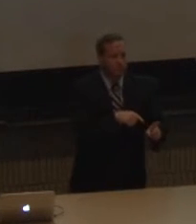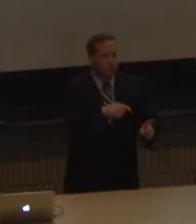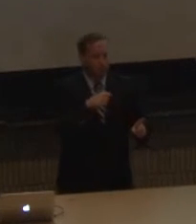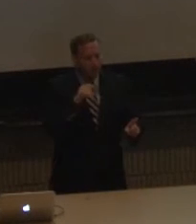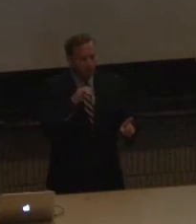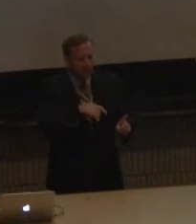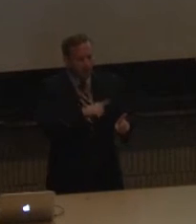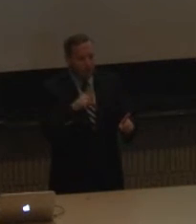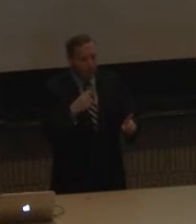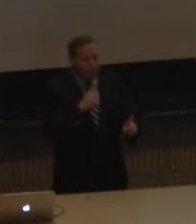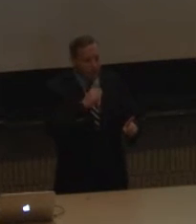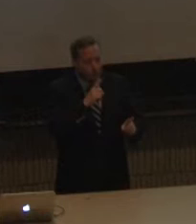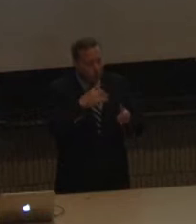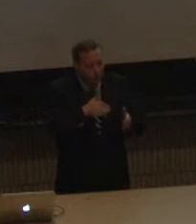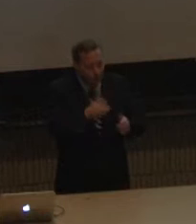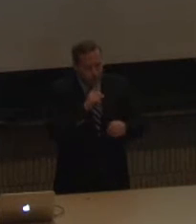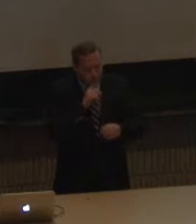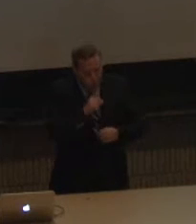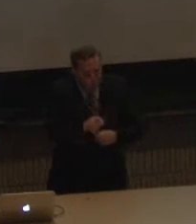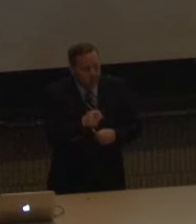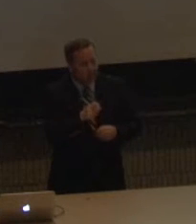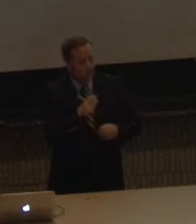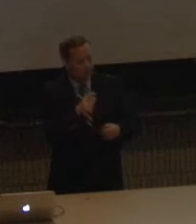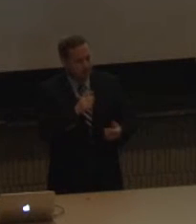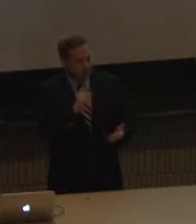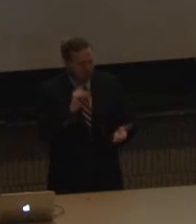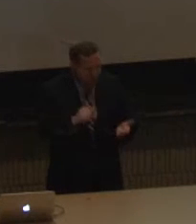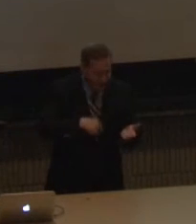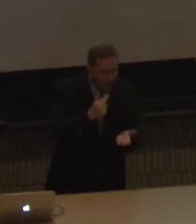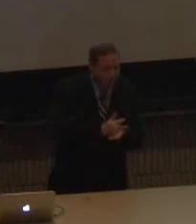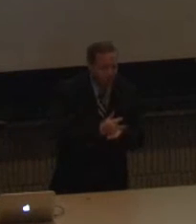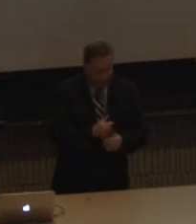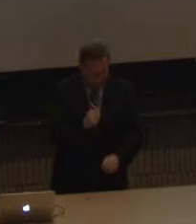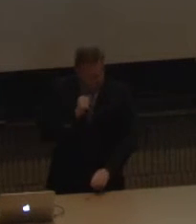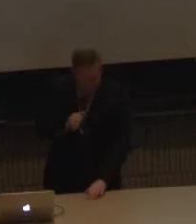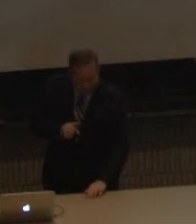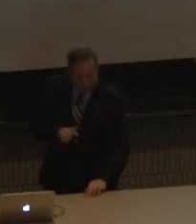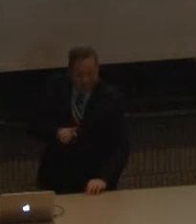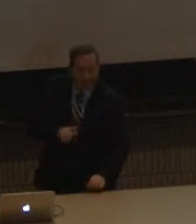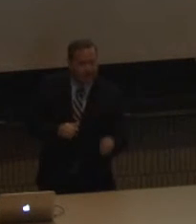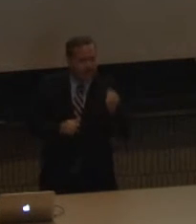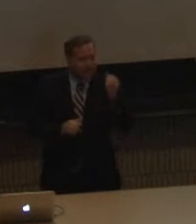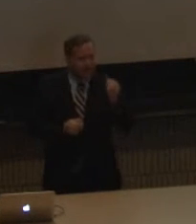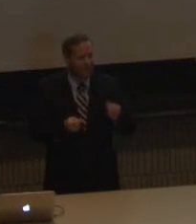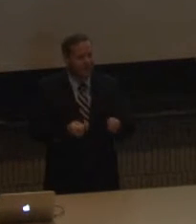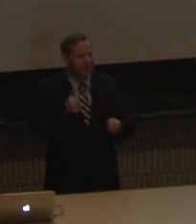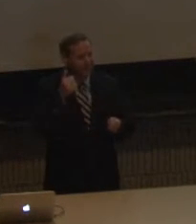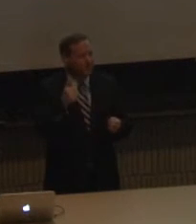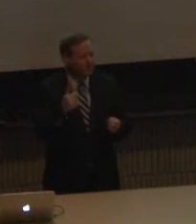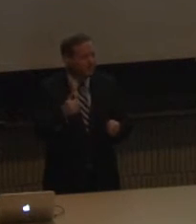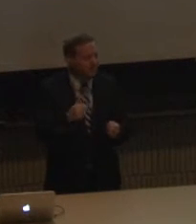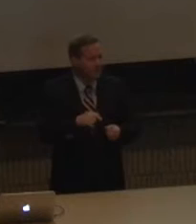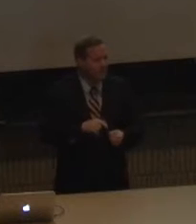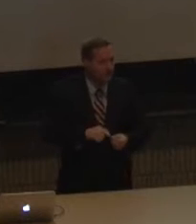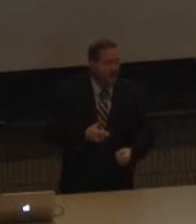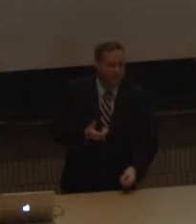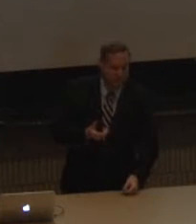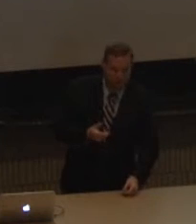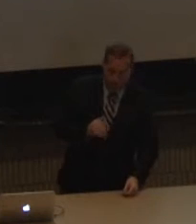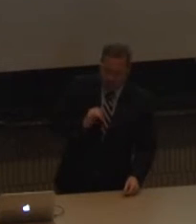to language immediately. And that's the one true way to guarantee that that deaf person is gonna, you know,